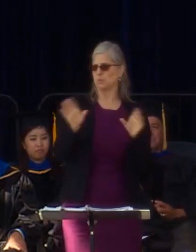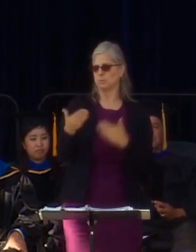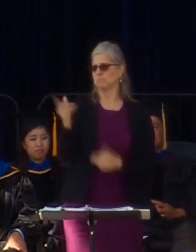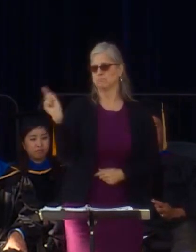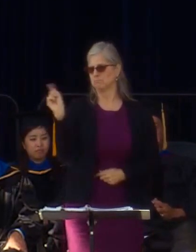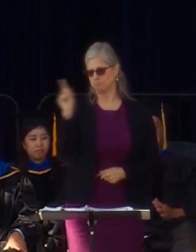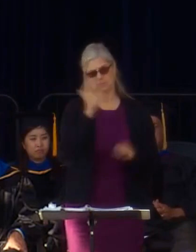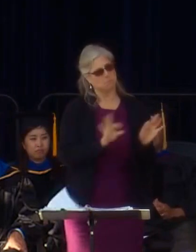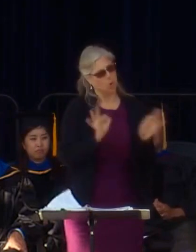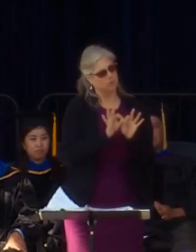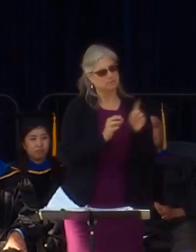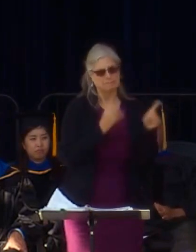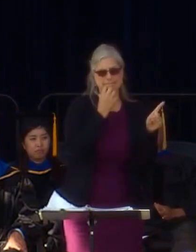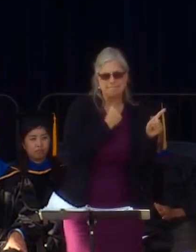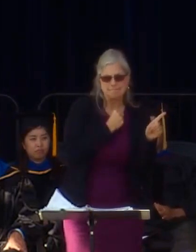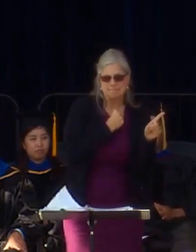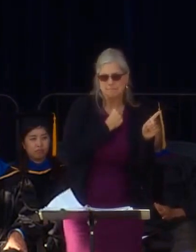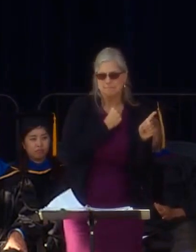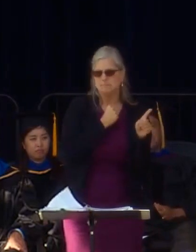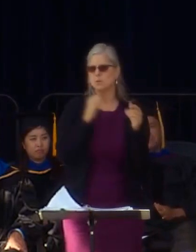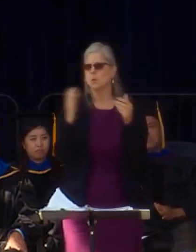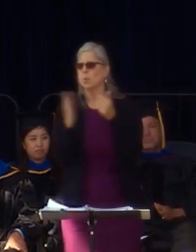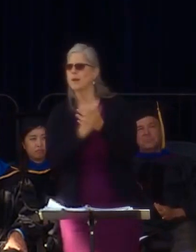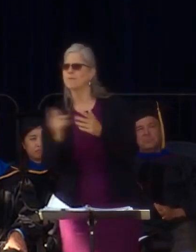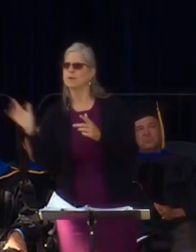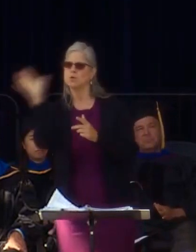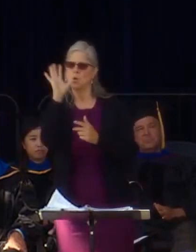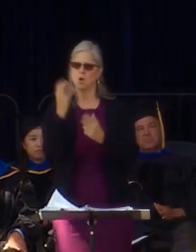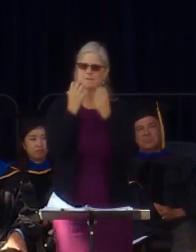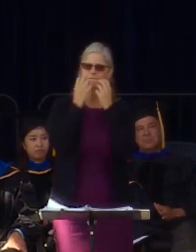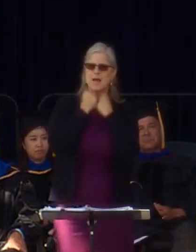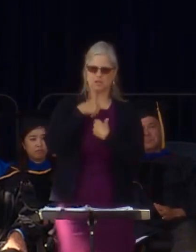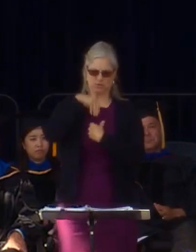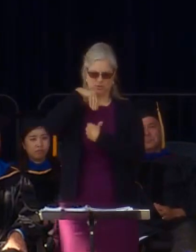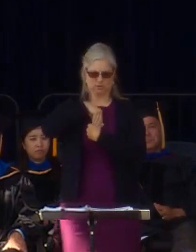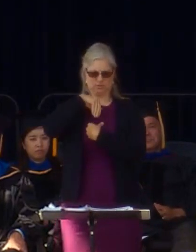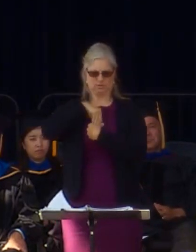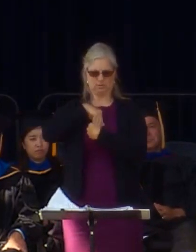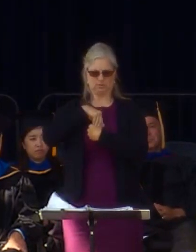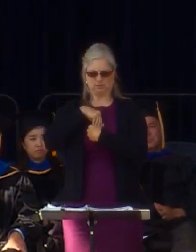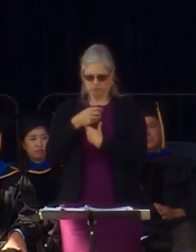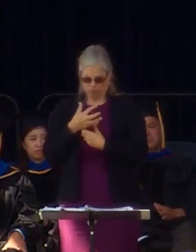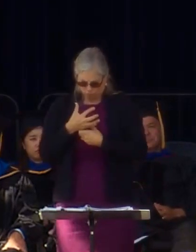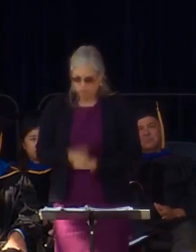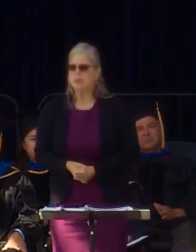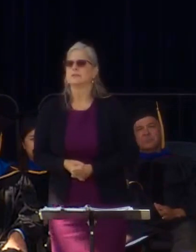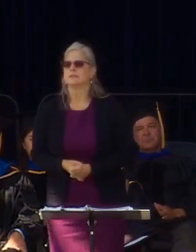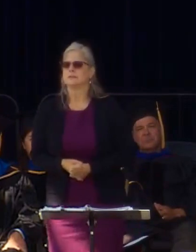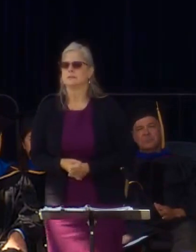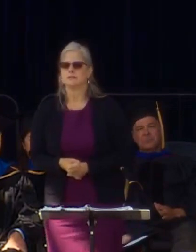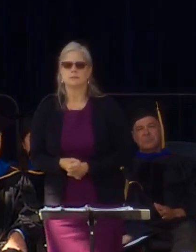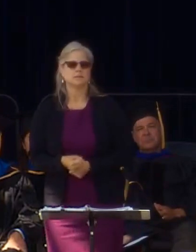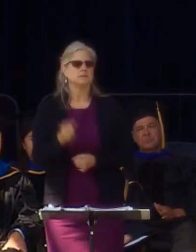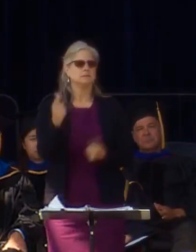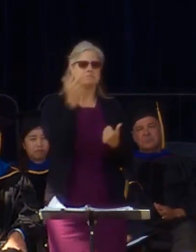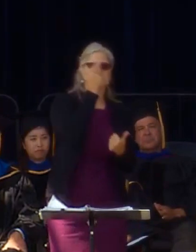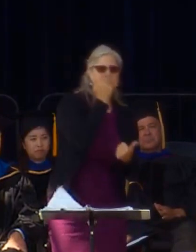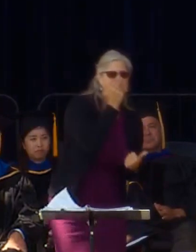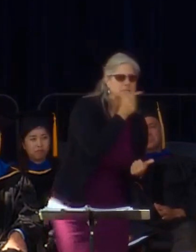room. So whatever your core values are, learn to trust them. Be